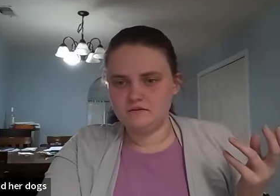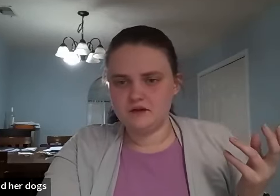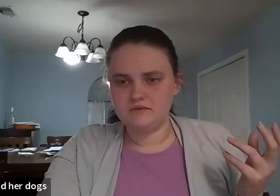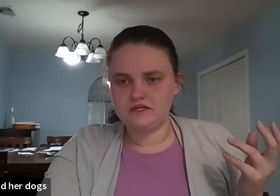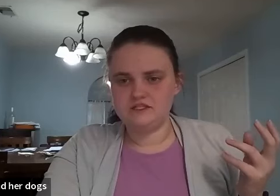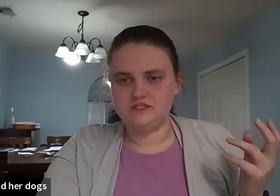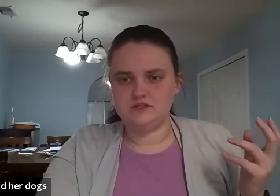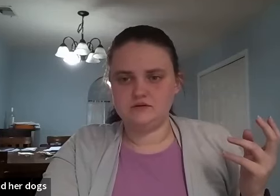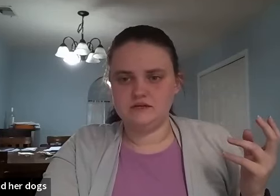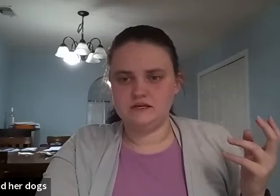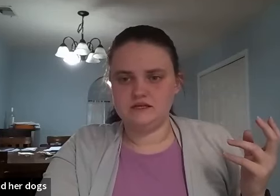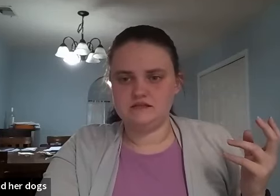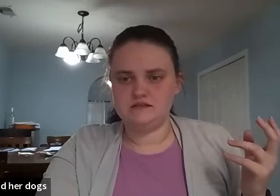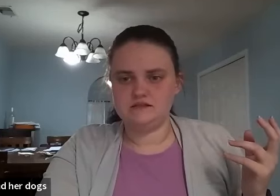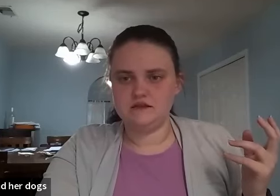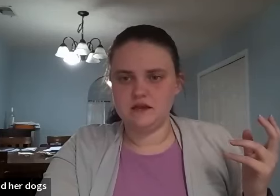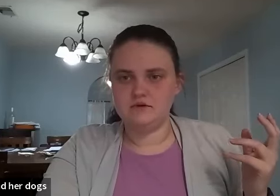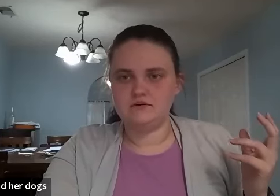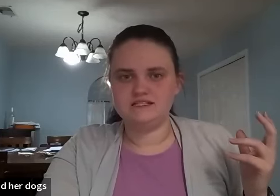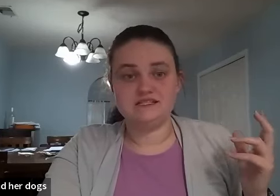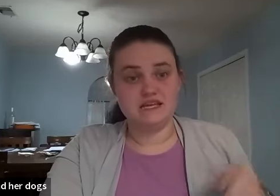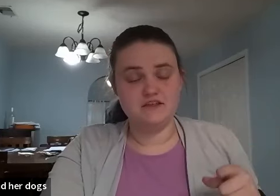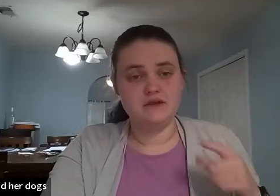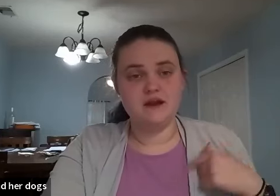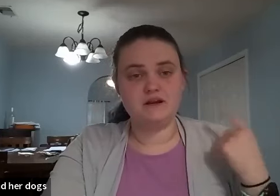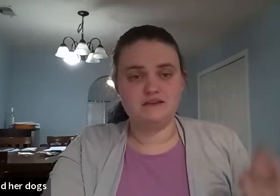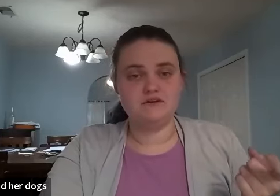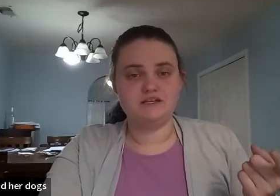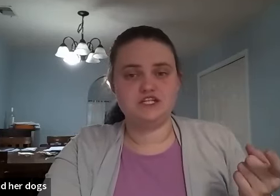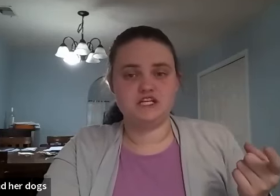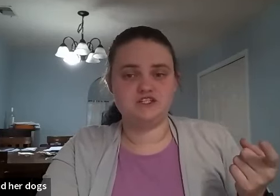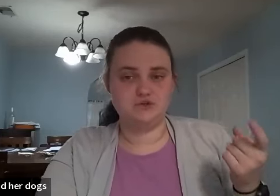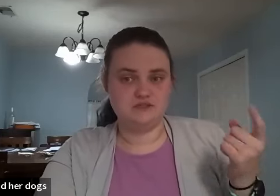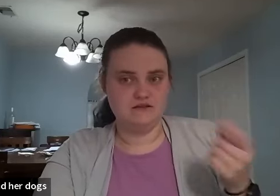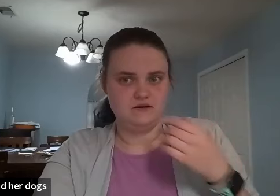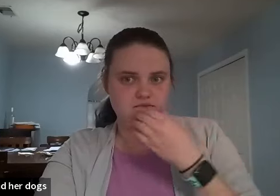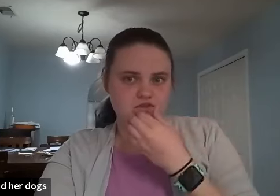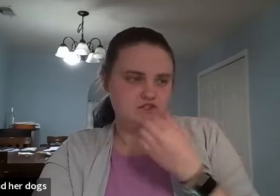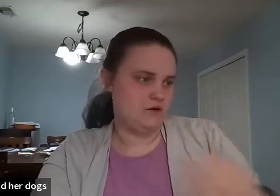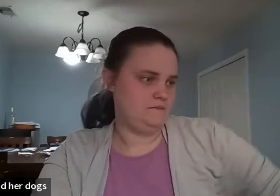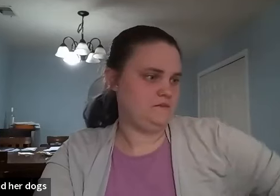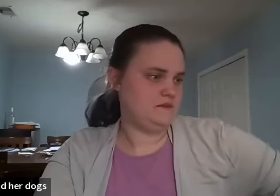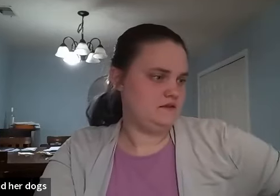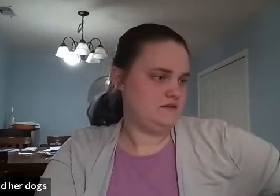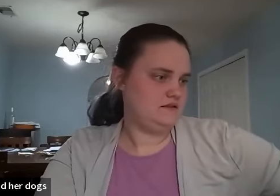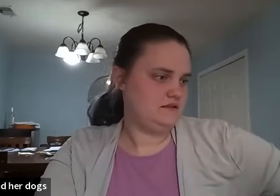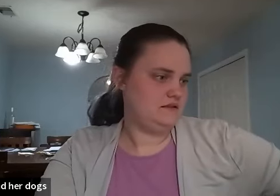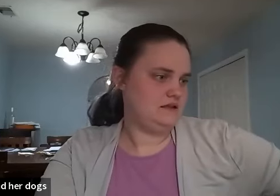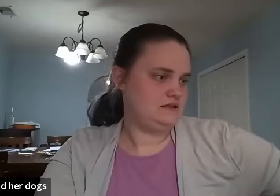What I'm going to do is I'm going to say them, and then I want to give you guys a chance to sign them. So let's